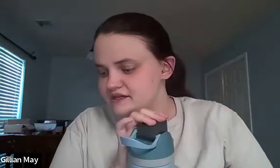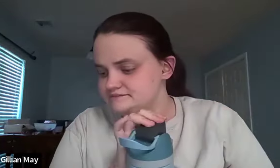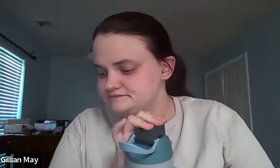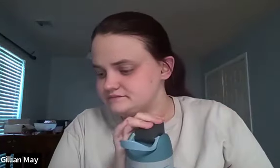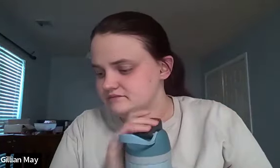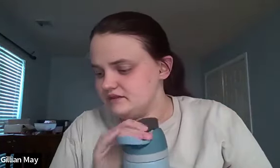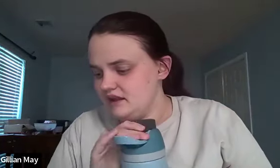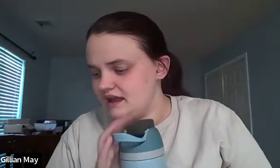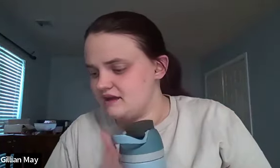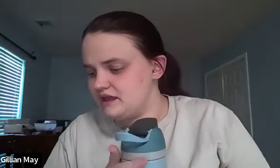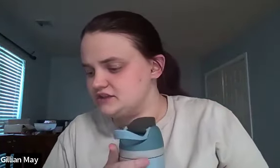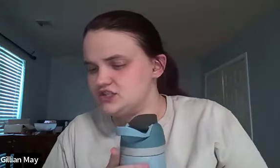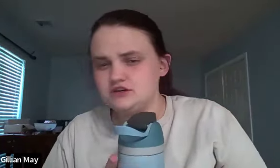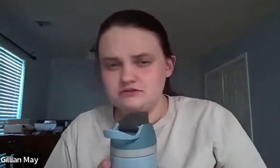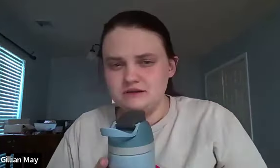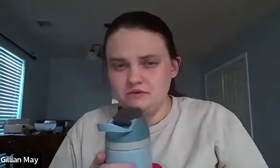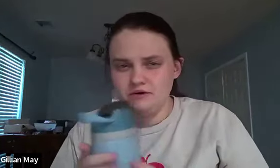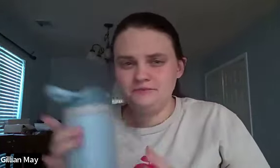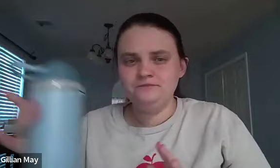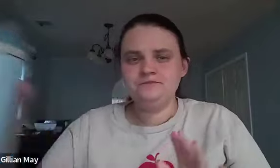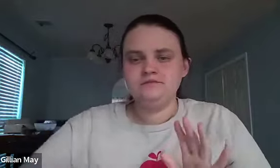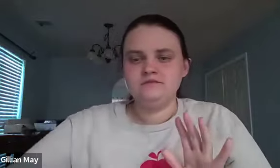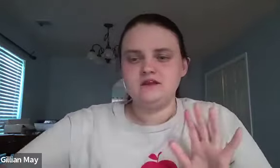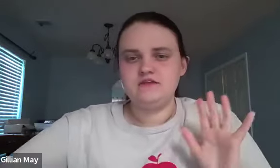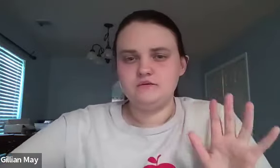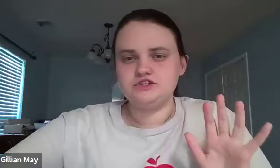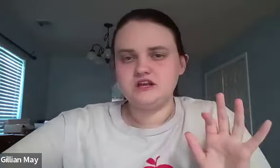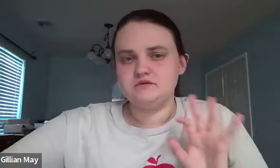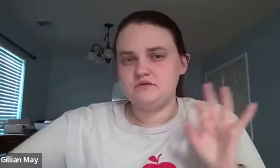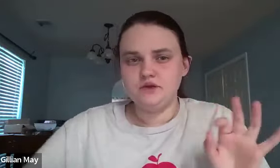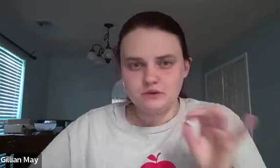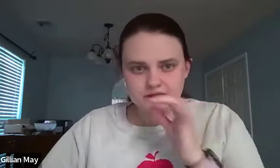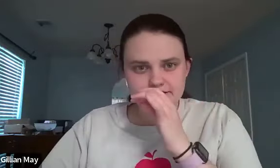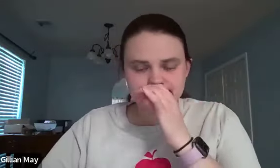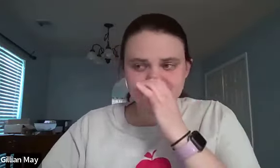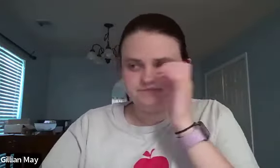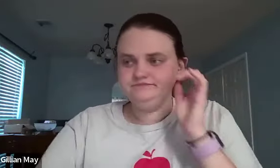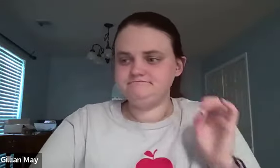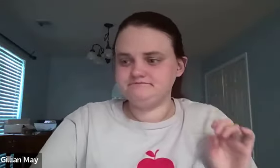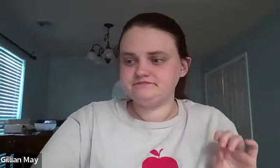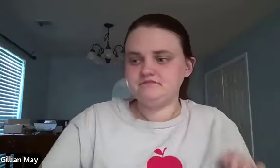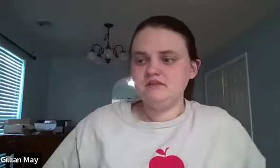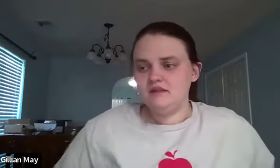then I have like 2 or 3 more, and then we'll just kind of review a bit.